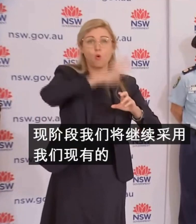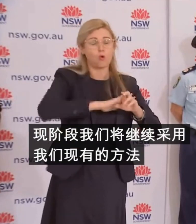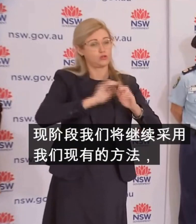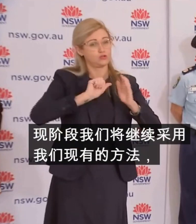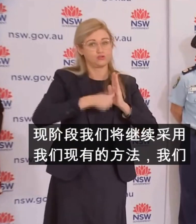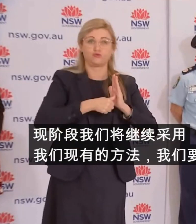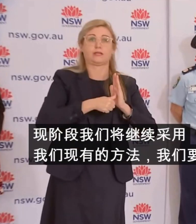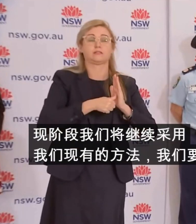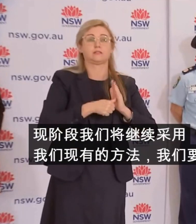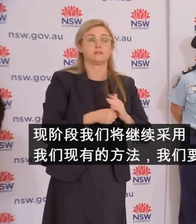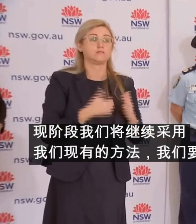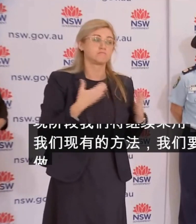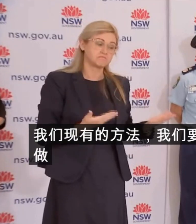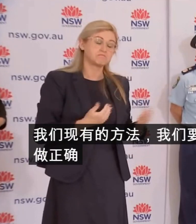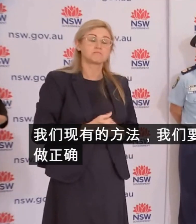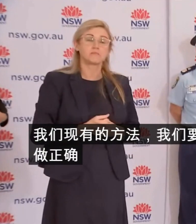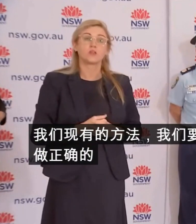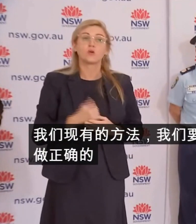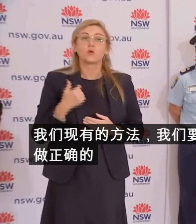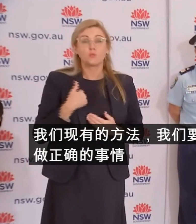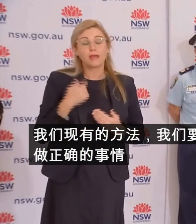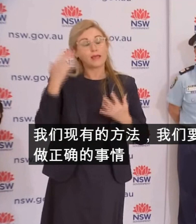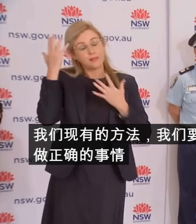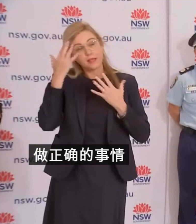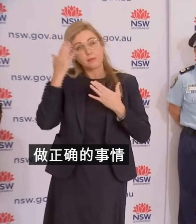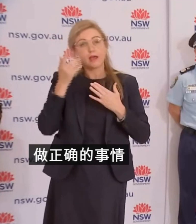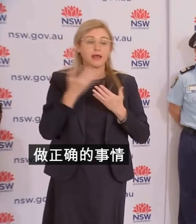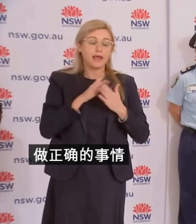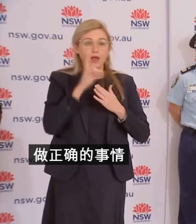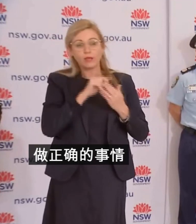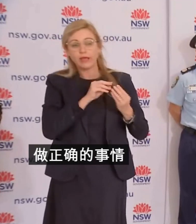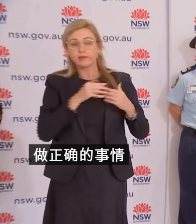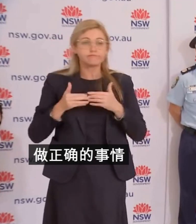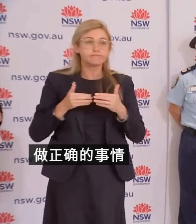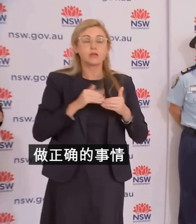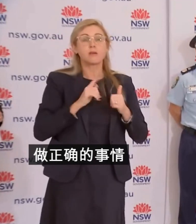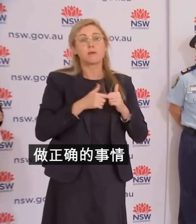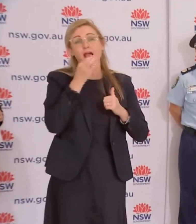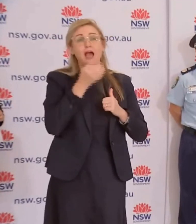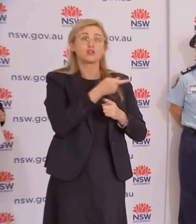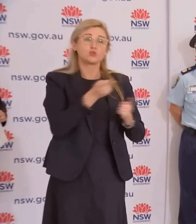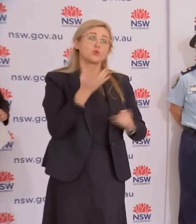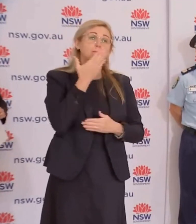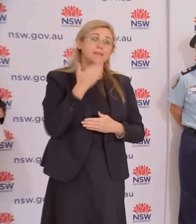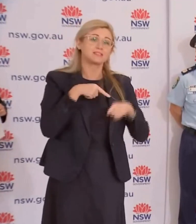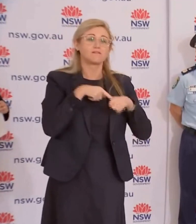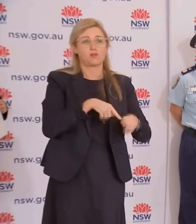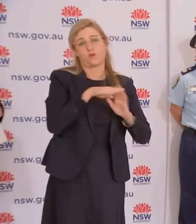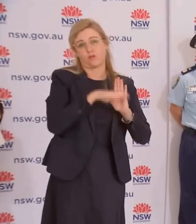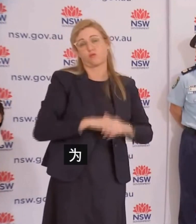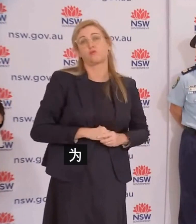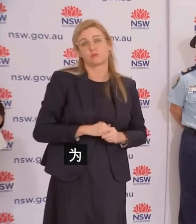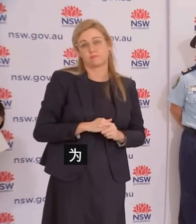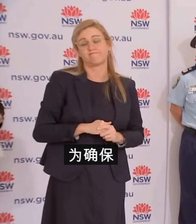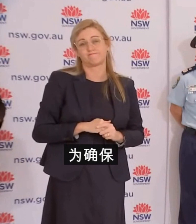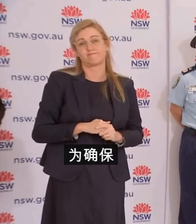we have, and we're asking everybody to please do the right thing. We're seeing the front of the virus move forward into these additional communities,